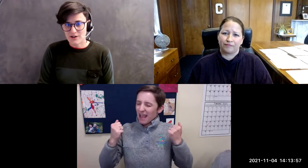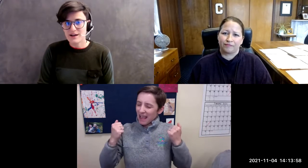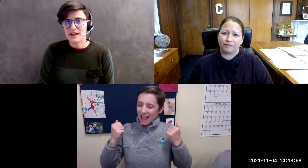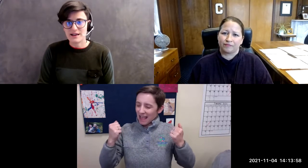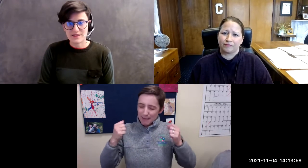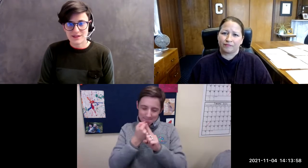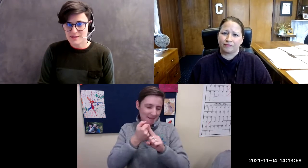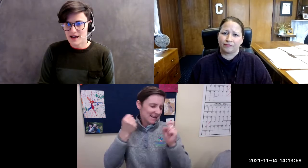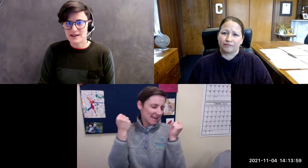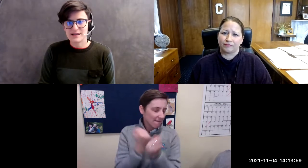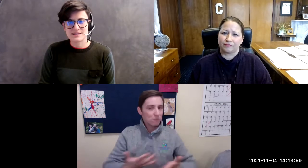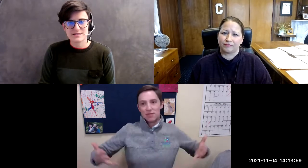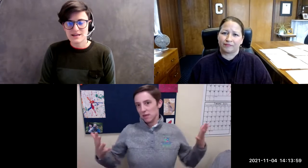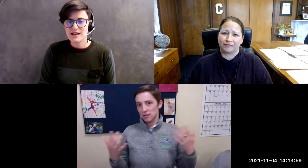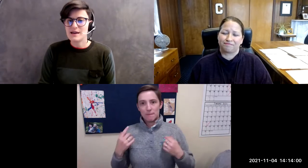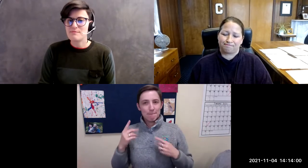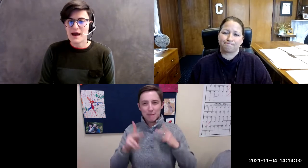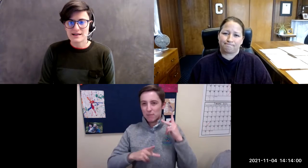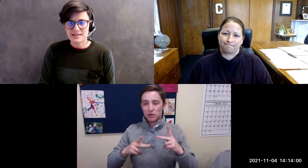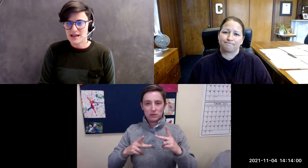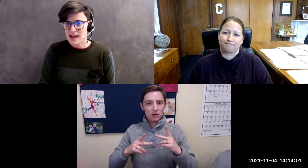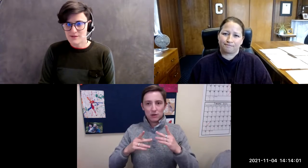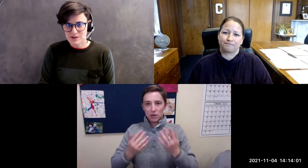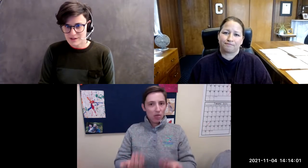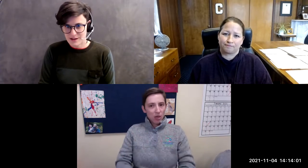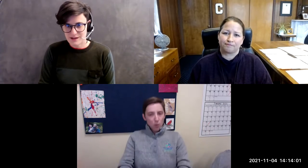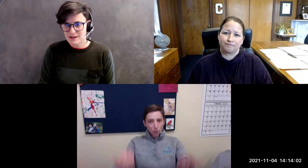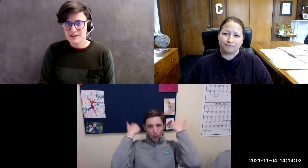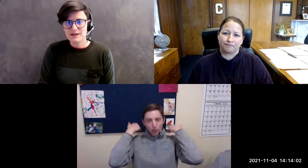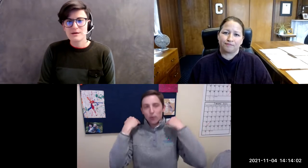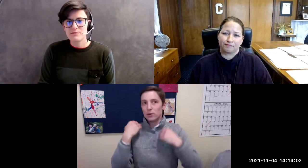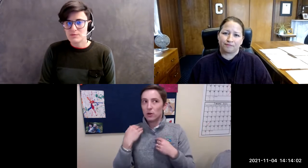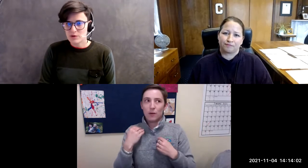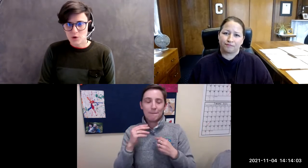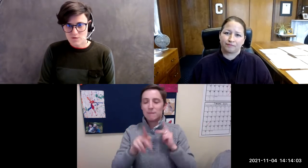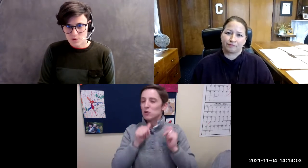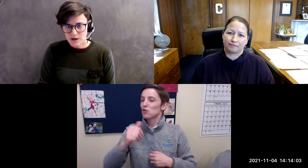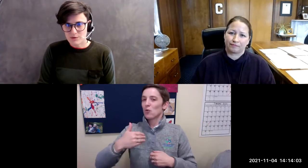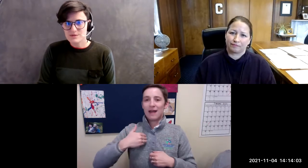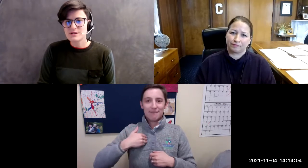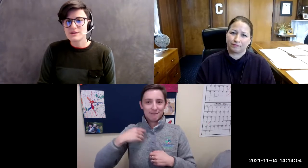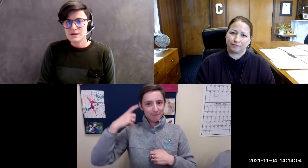now. And I think that it's impacted everything. People are overwhelmed.